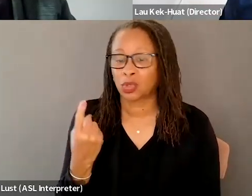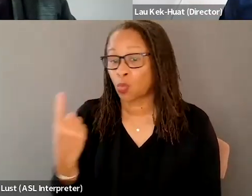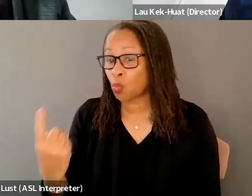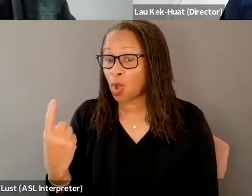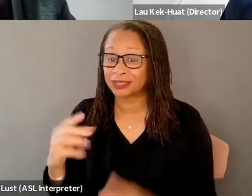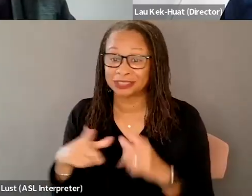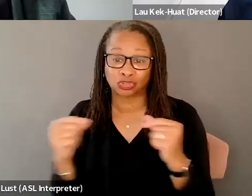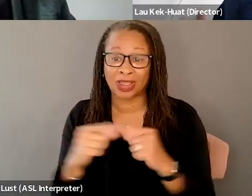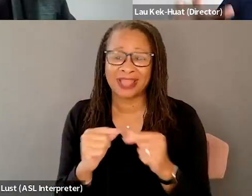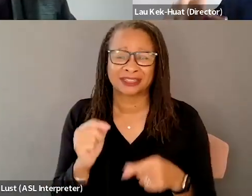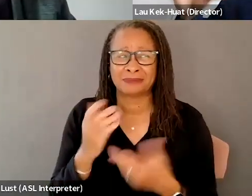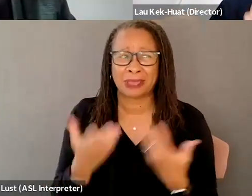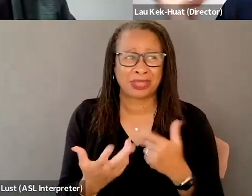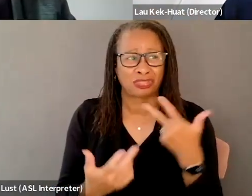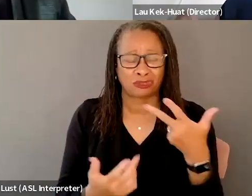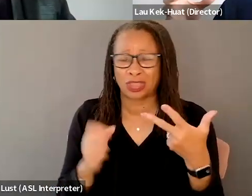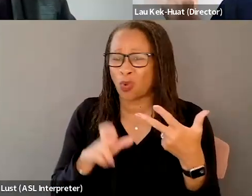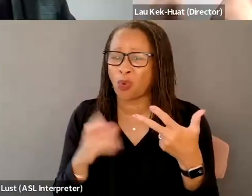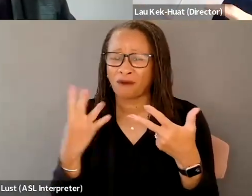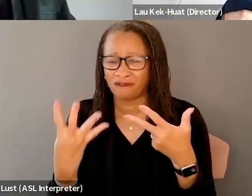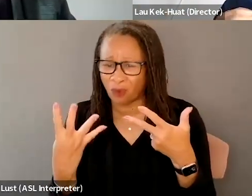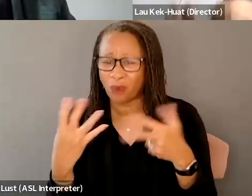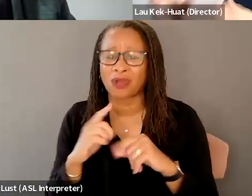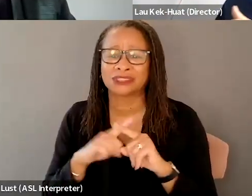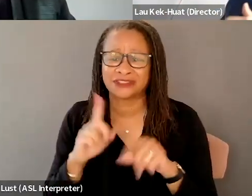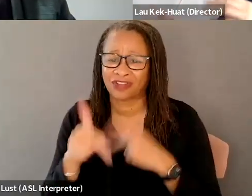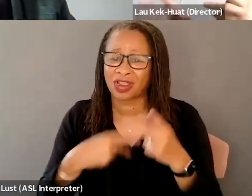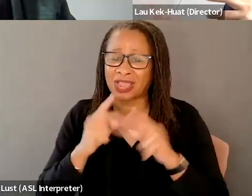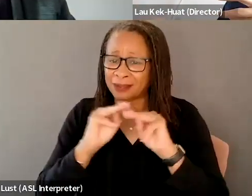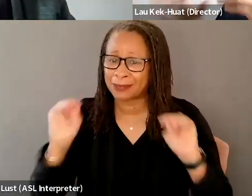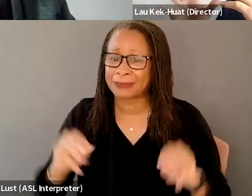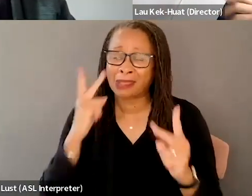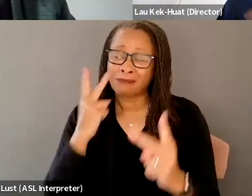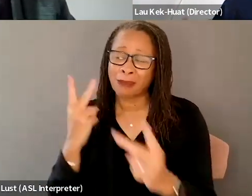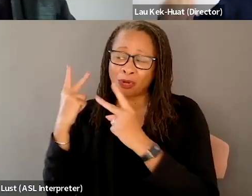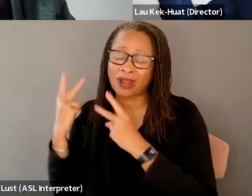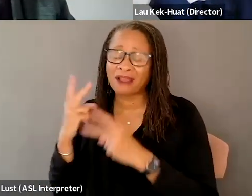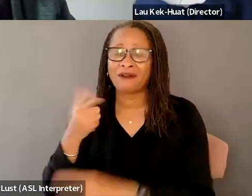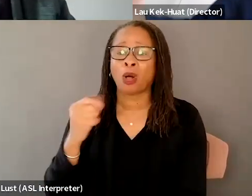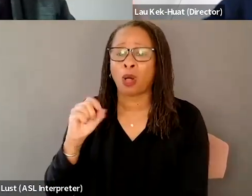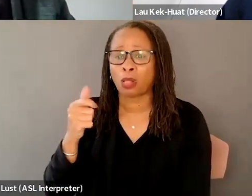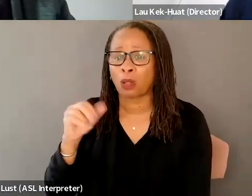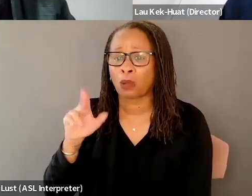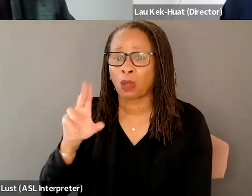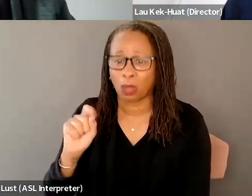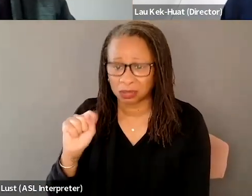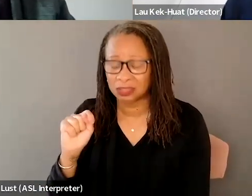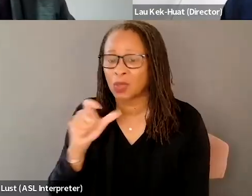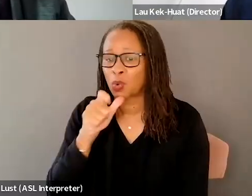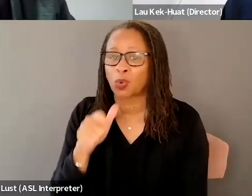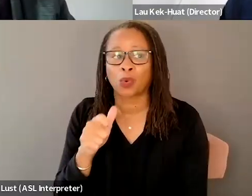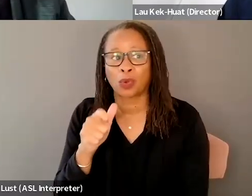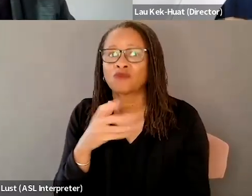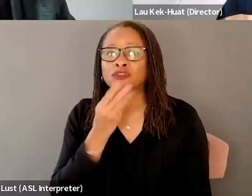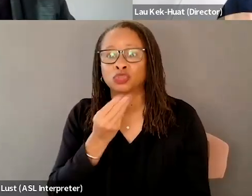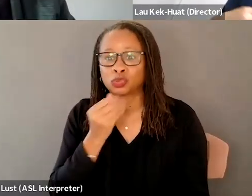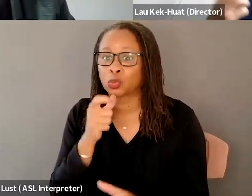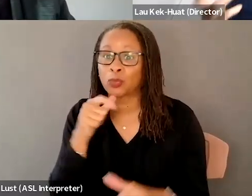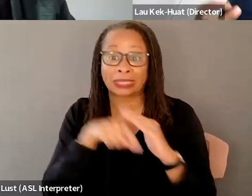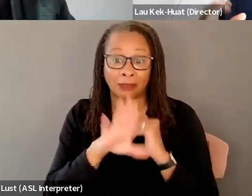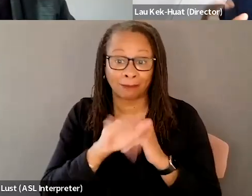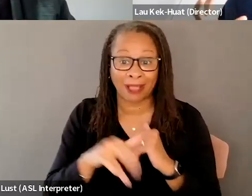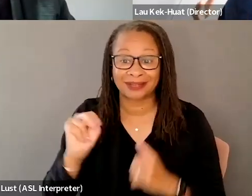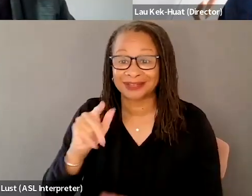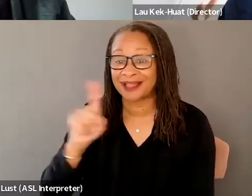fact, there's 3 to 4 this kind of museum in memory of Holocaust of Jewish people by Nazis. Uh, to me, it's